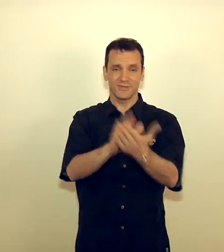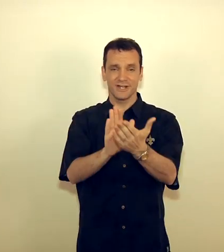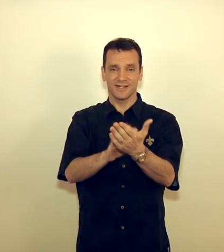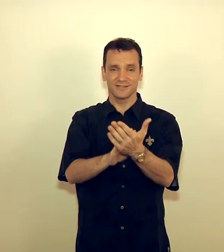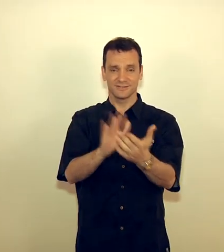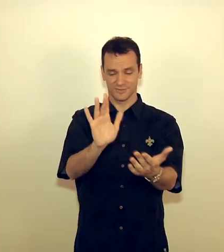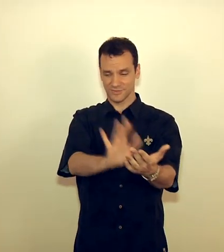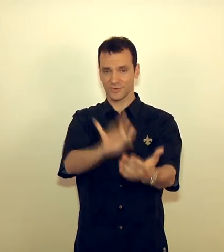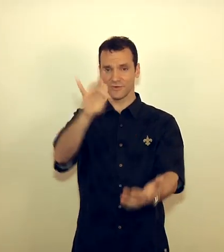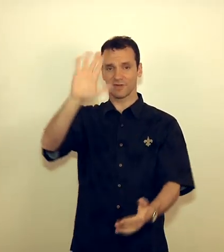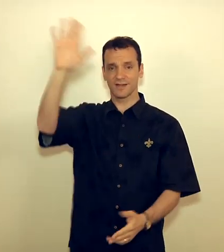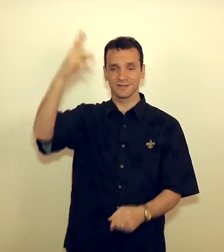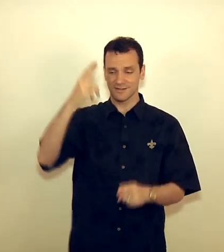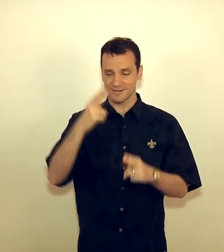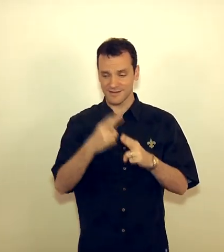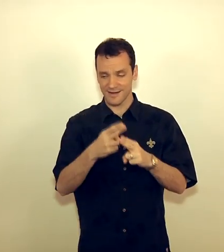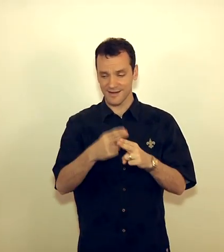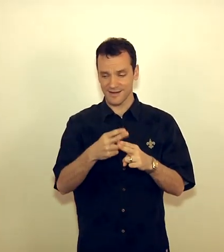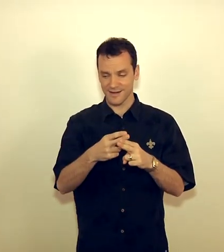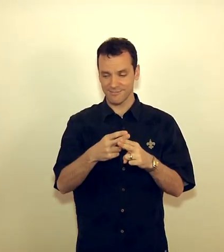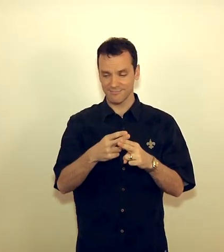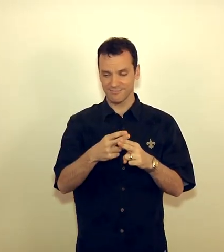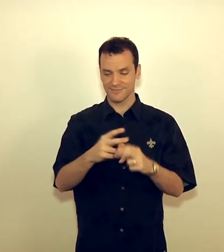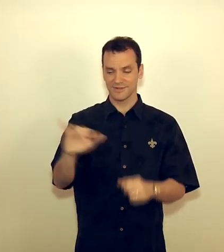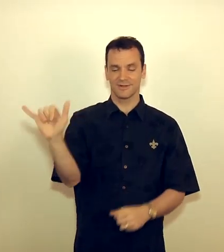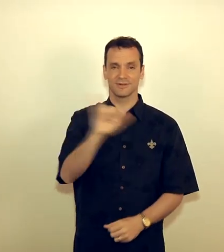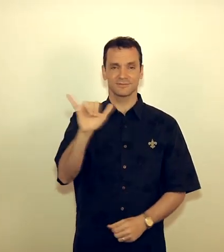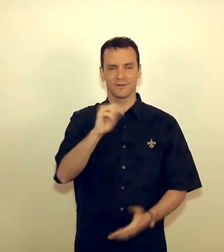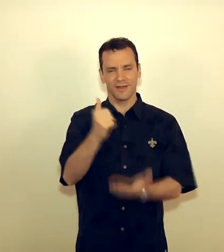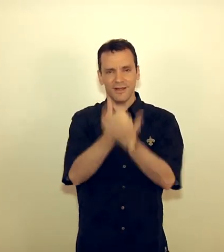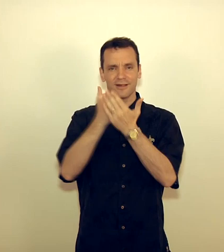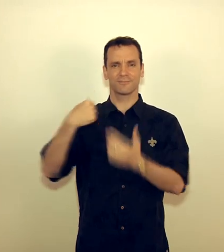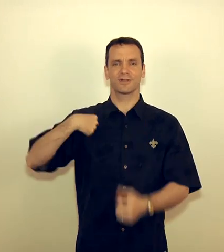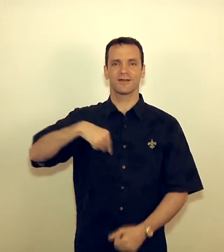name, for our good and the good of all his holy church.